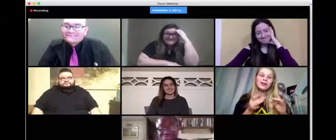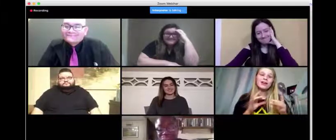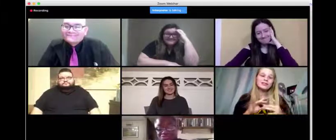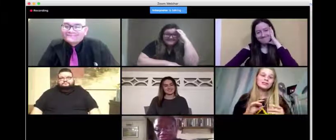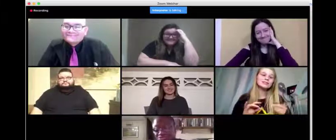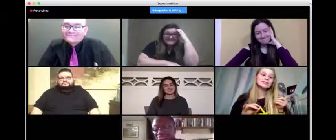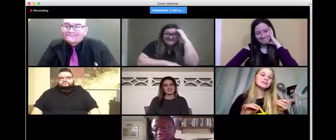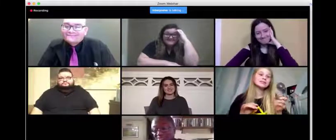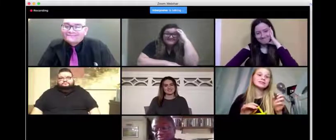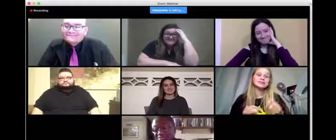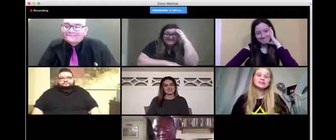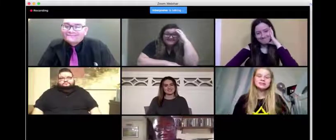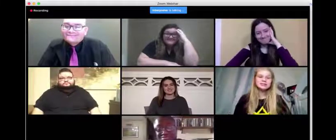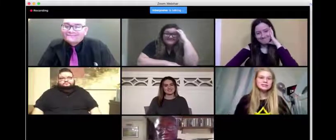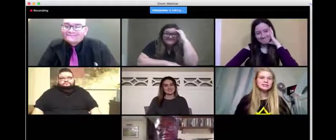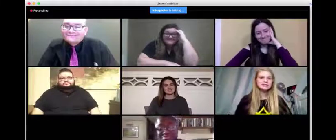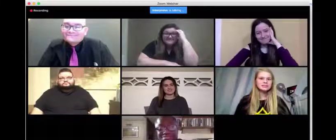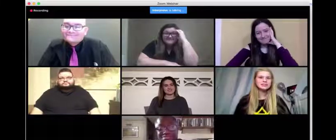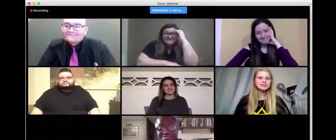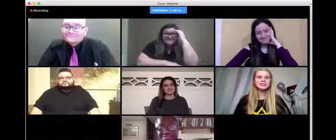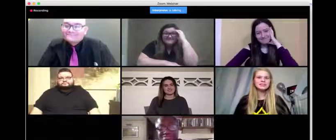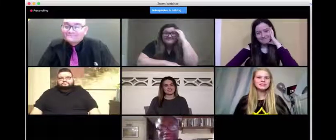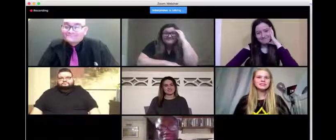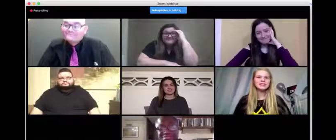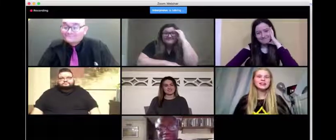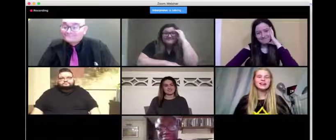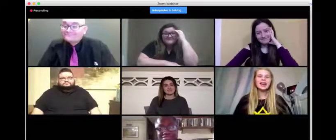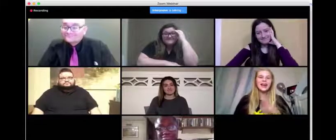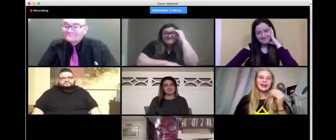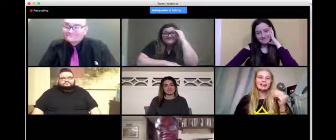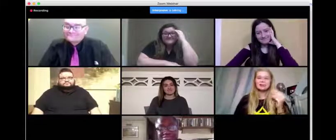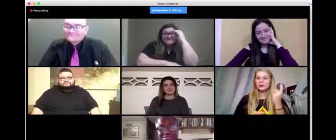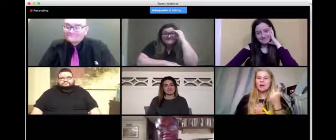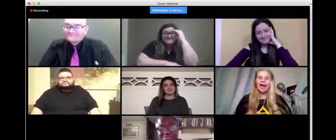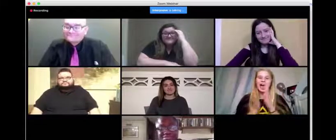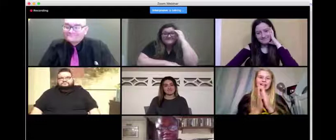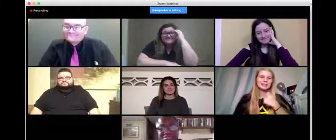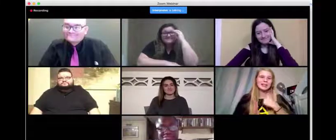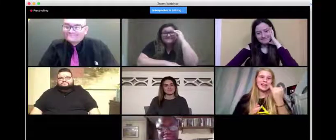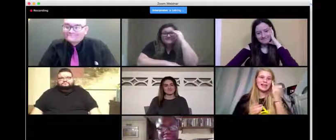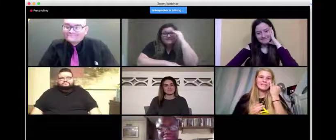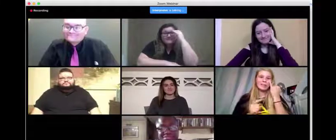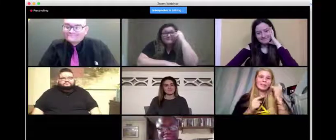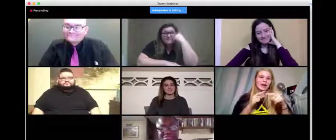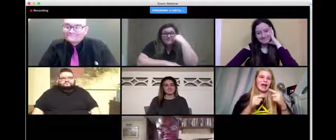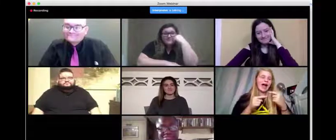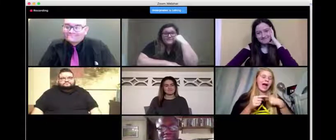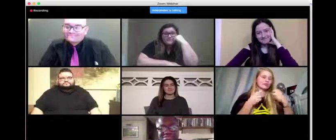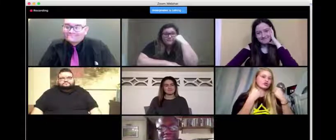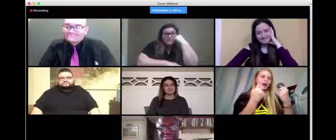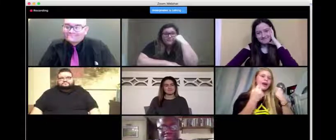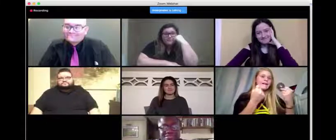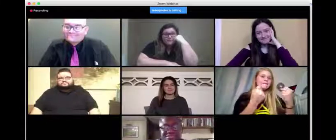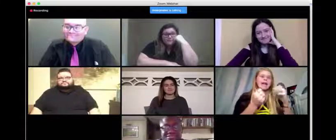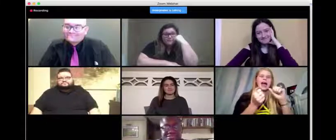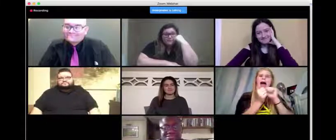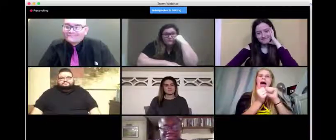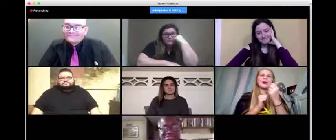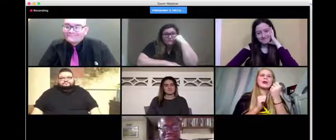And so, people sometimes ask me, like when I'm driving, how do you understand like the signs on the road? And